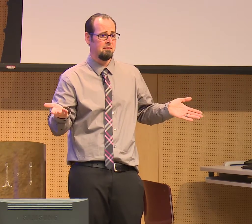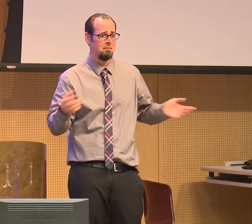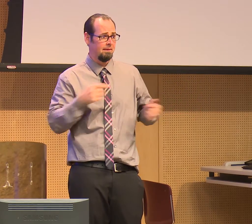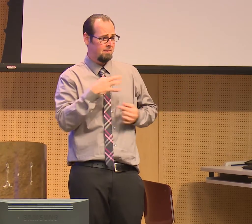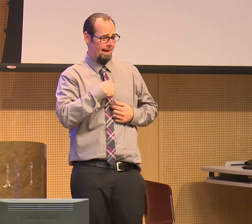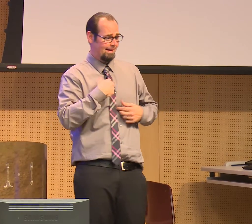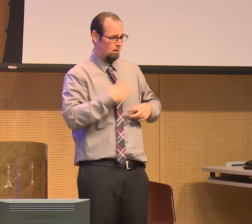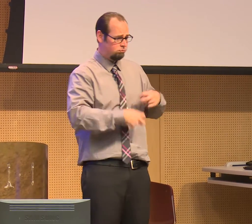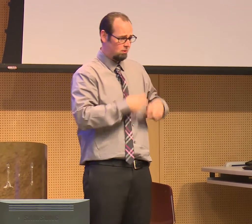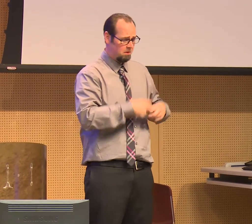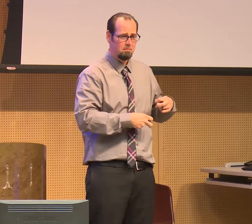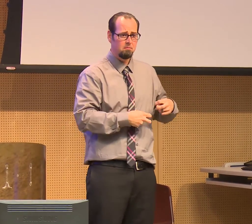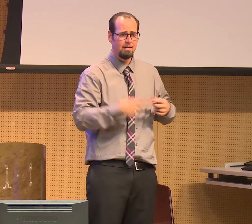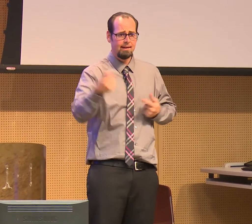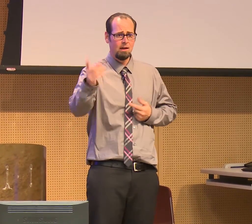matter.